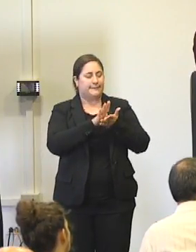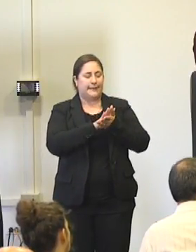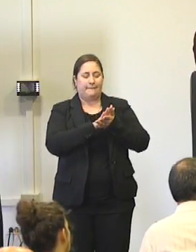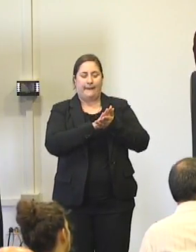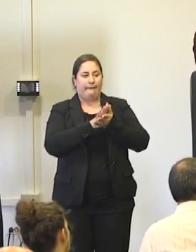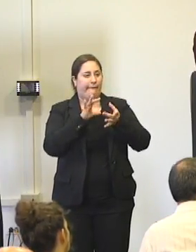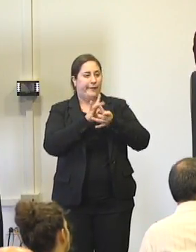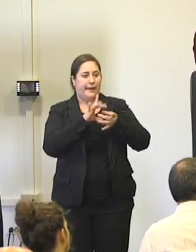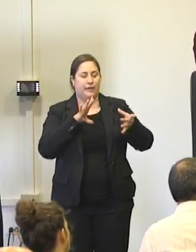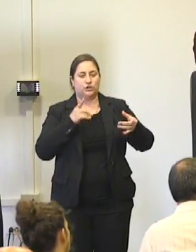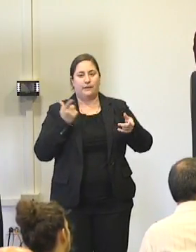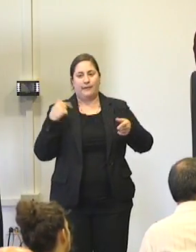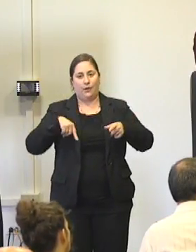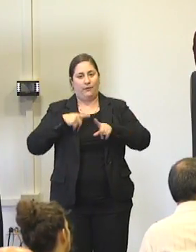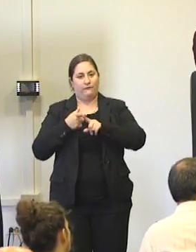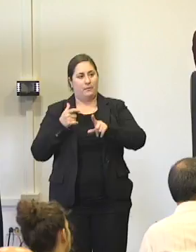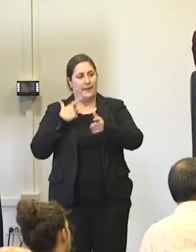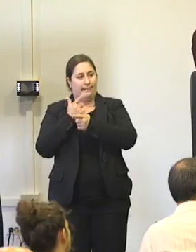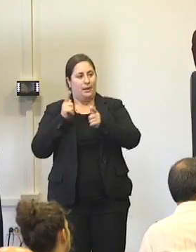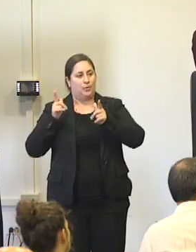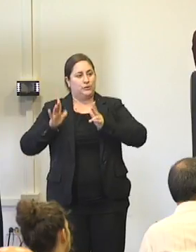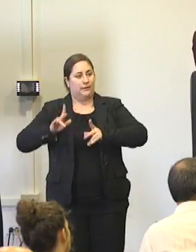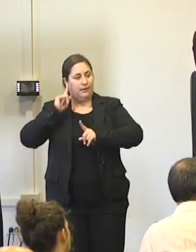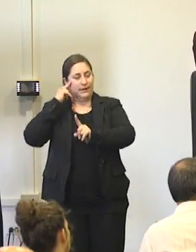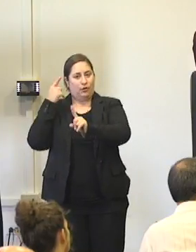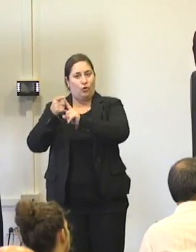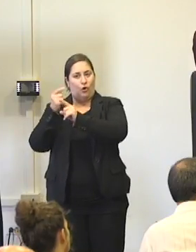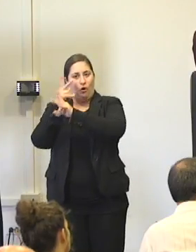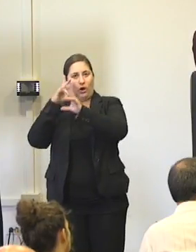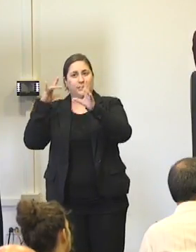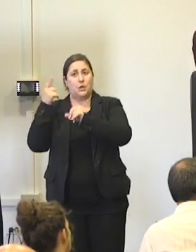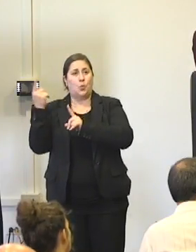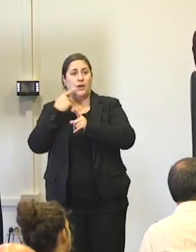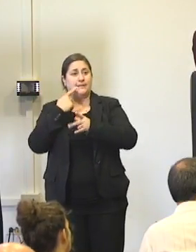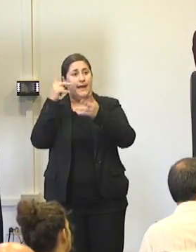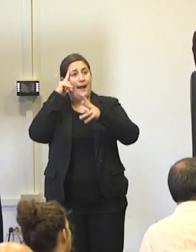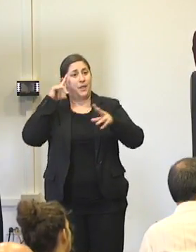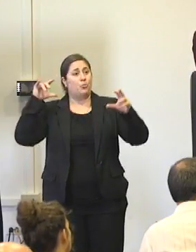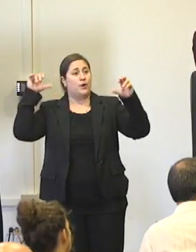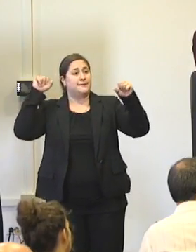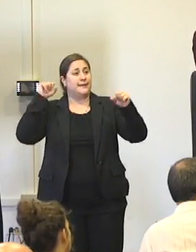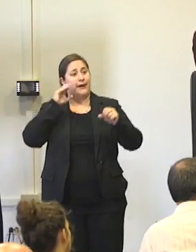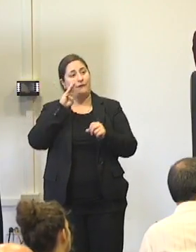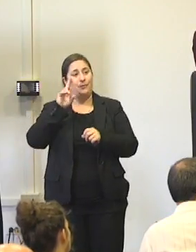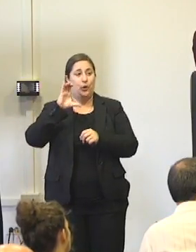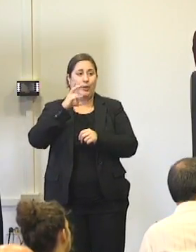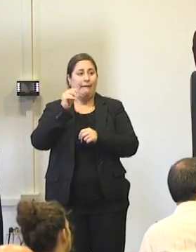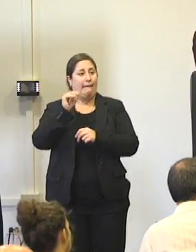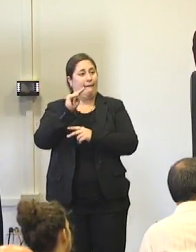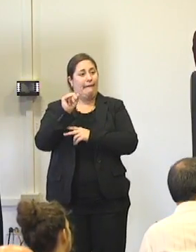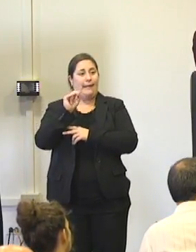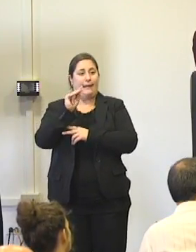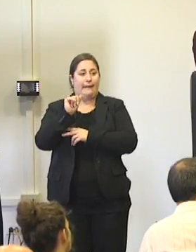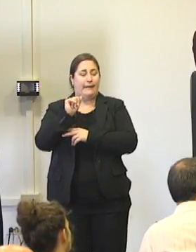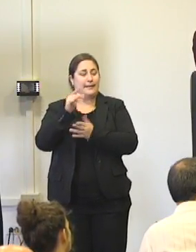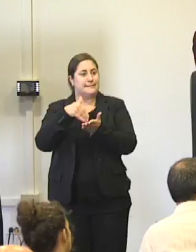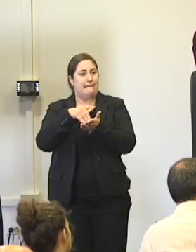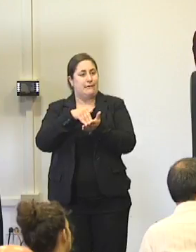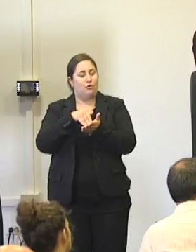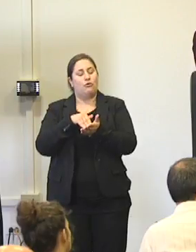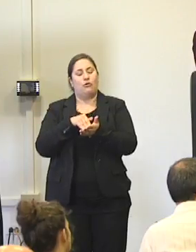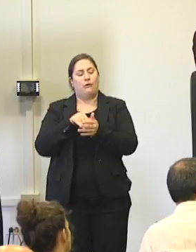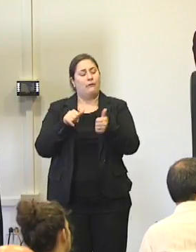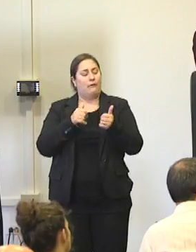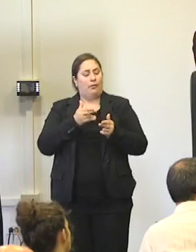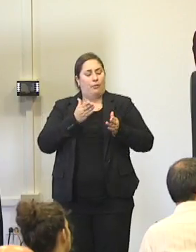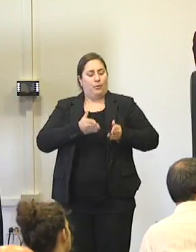hacks of this libertarian cause, and they started calling, like one called himself the president of the Buchanan Center, and others were doing other things. Wendy Graham, who